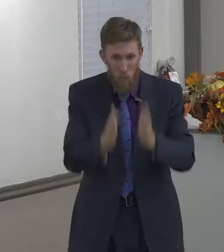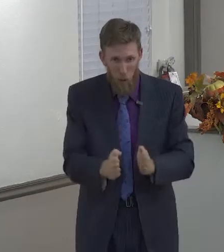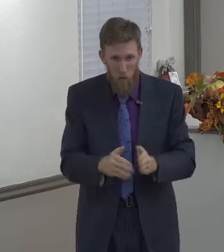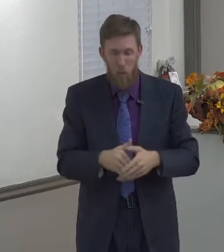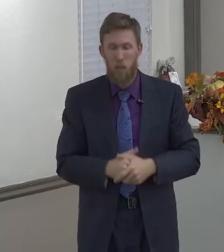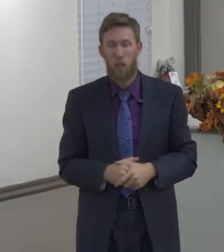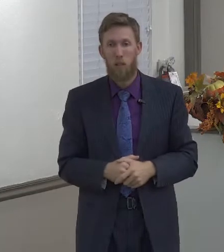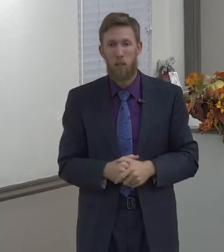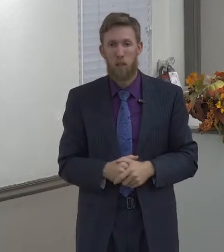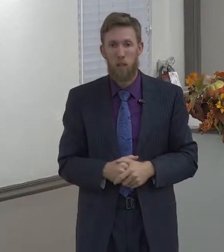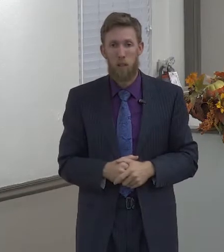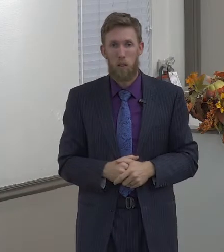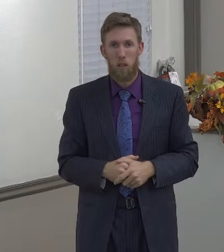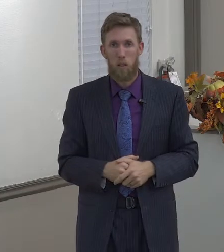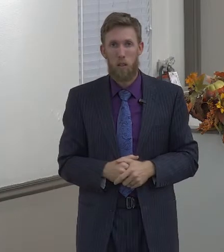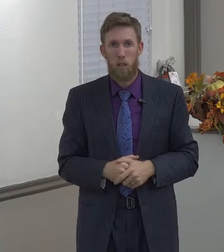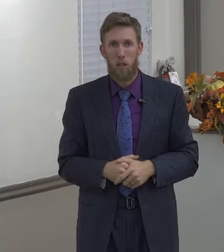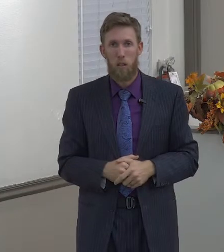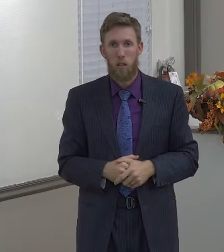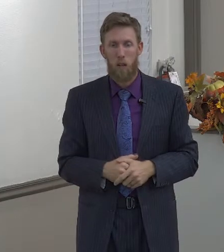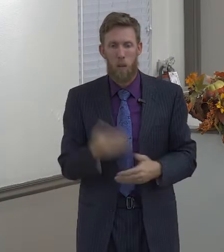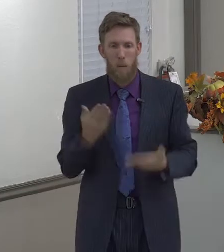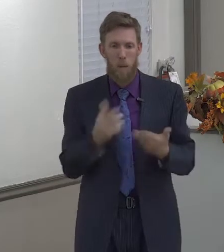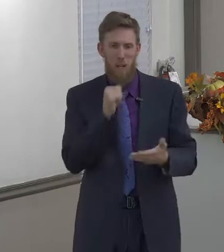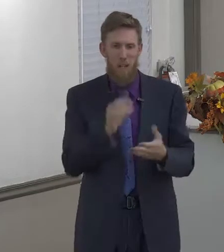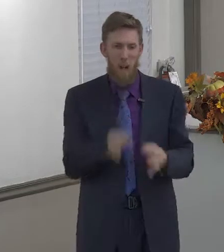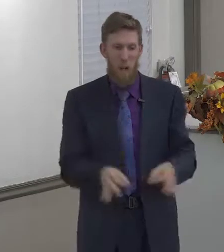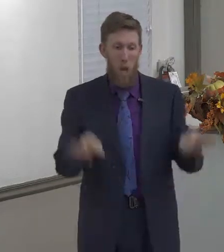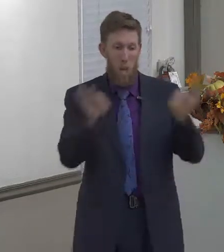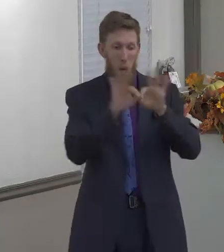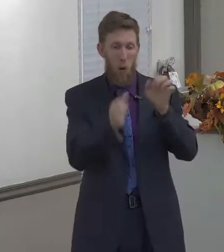trivial what I do here. You know,